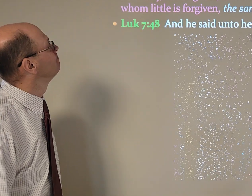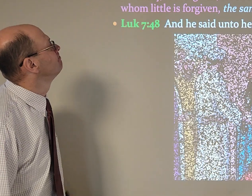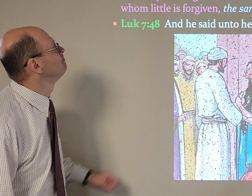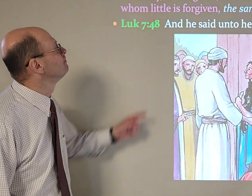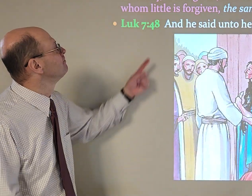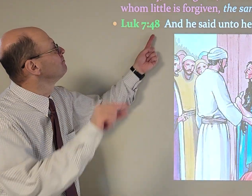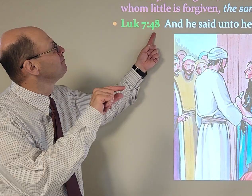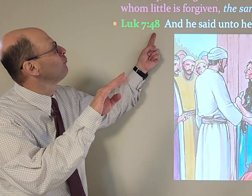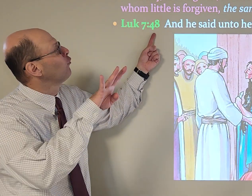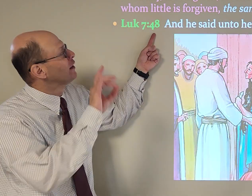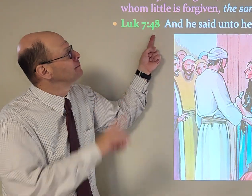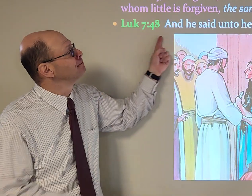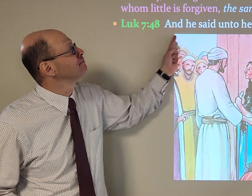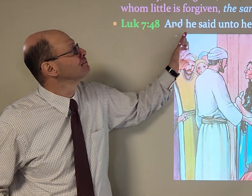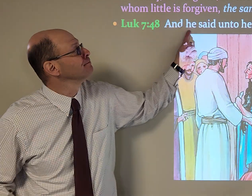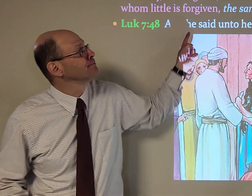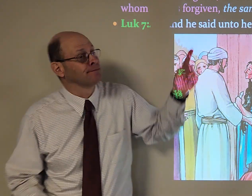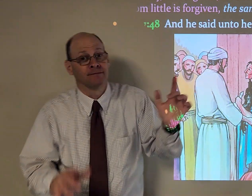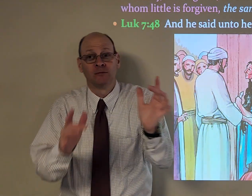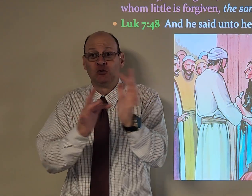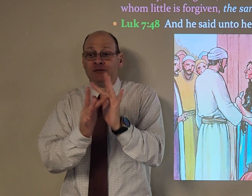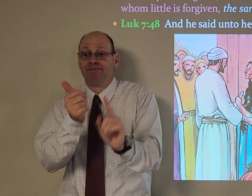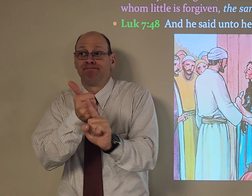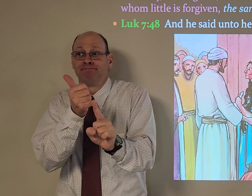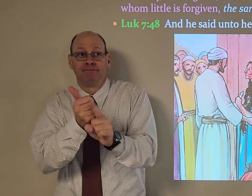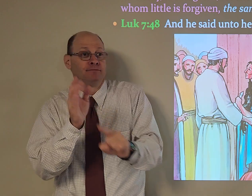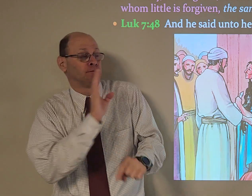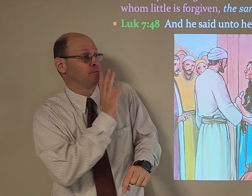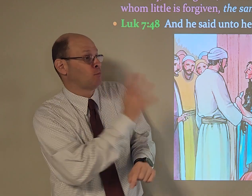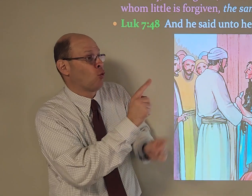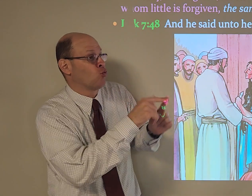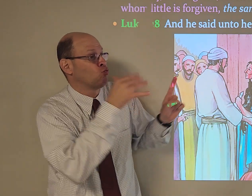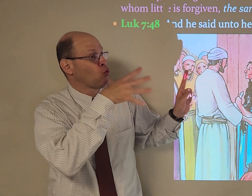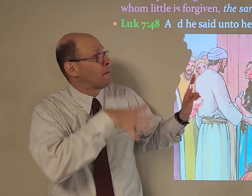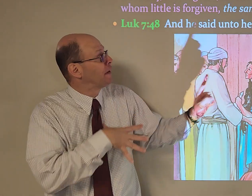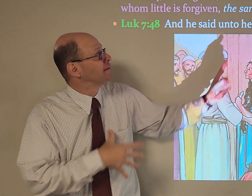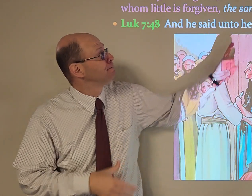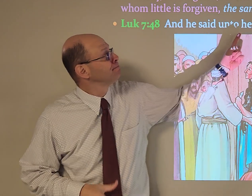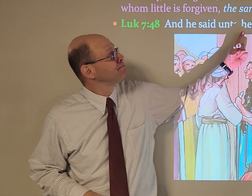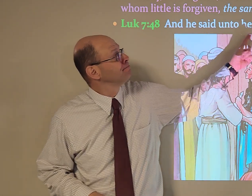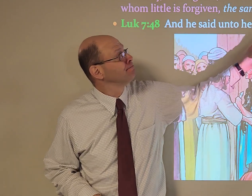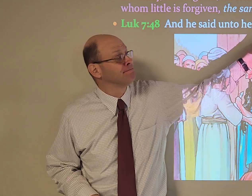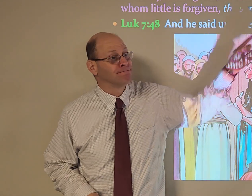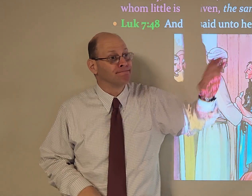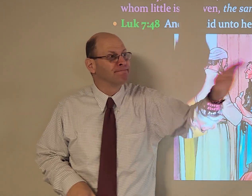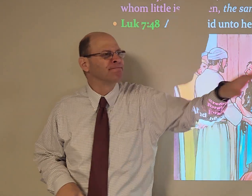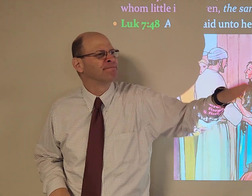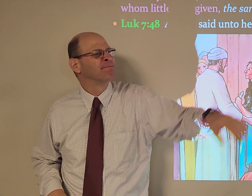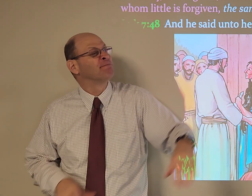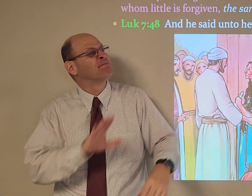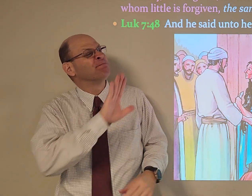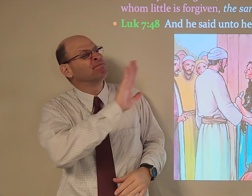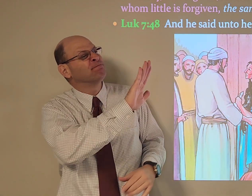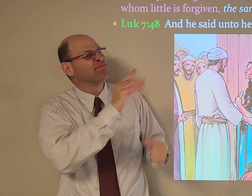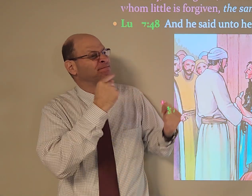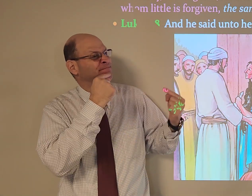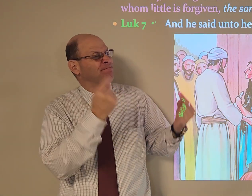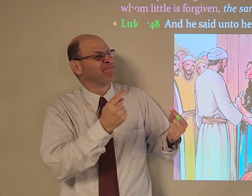She was forgiven. Verse 48, he said unto her, thy sins are forgiven.